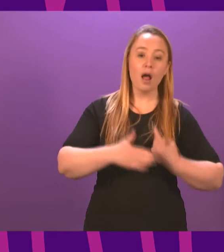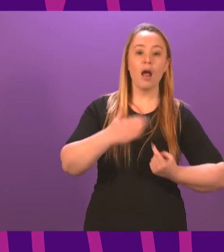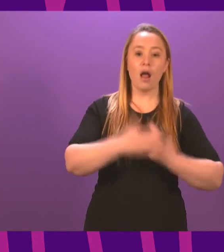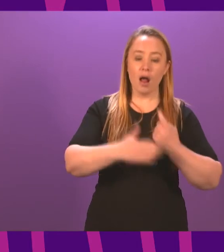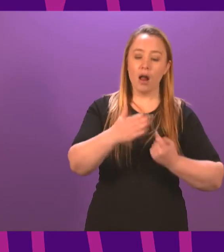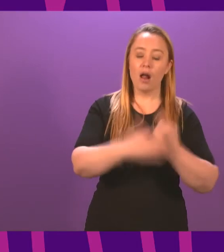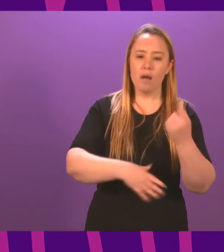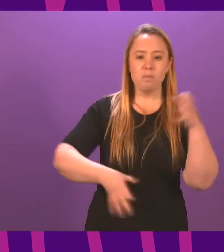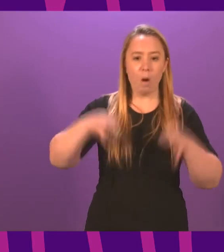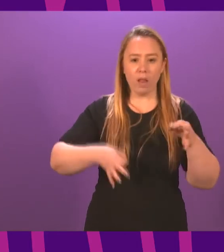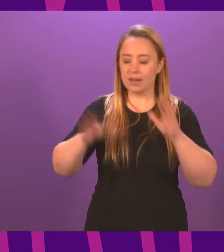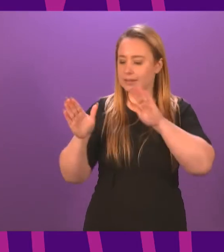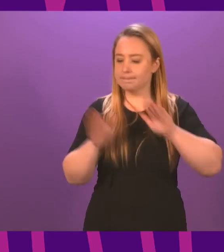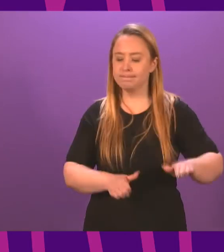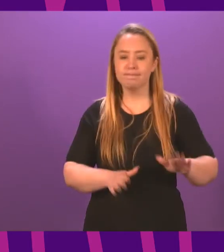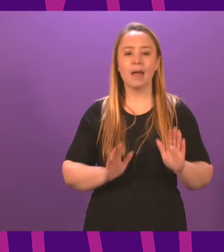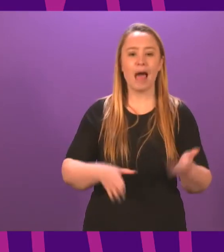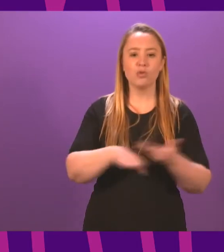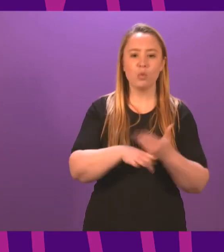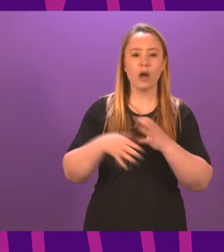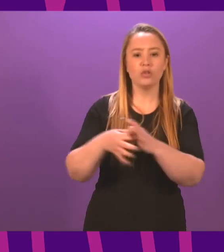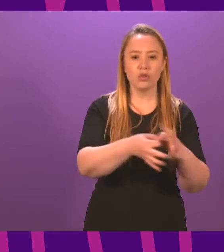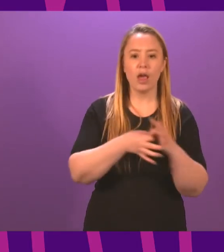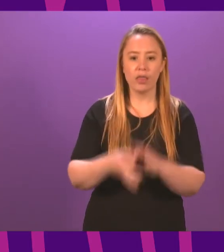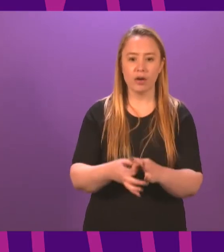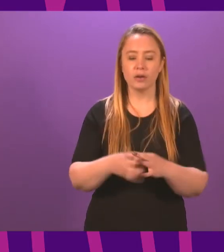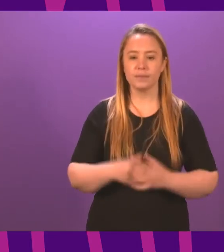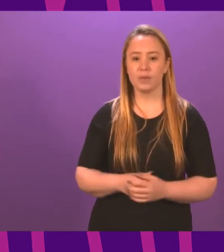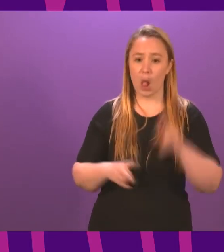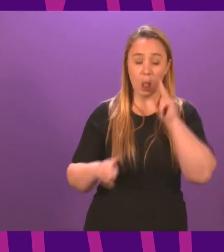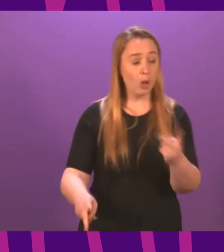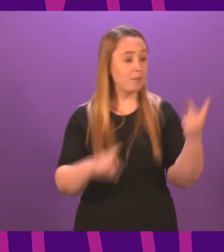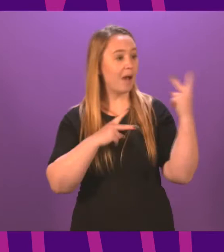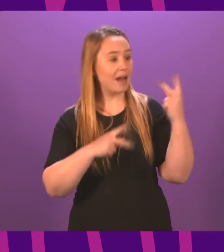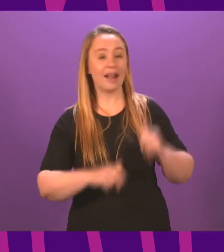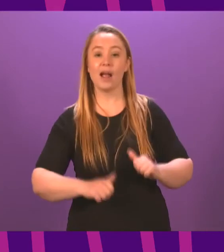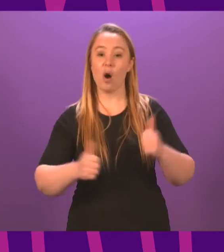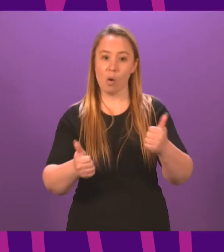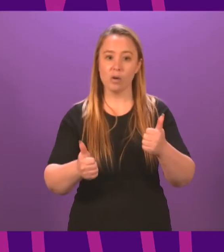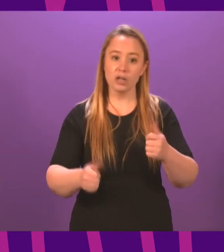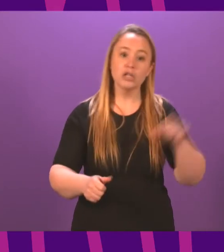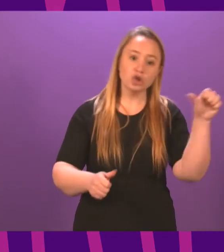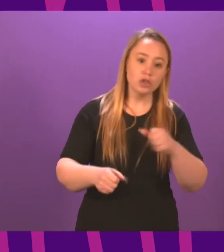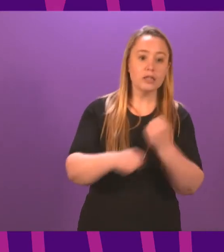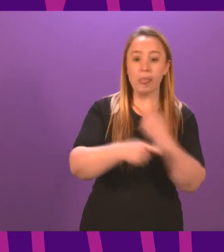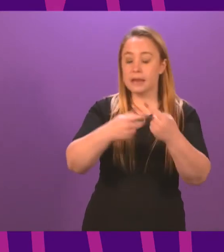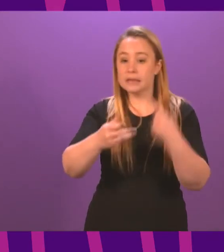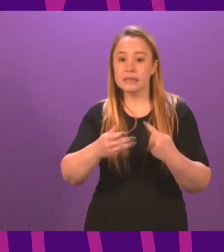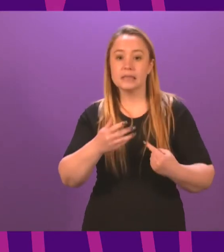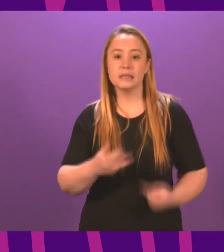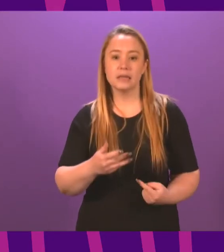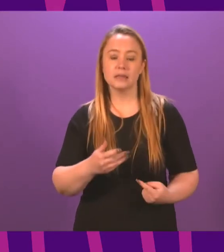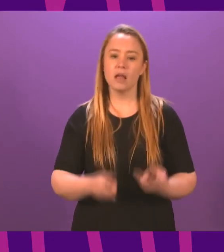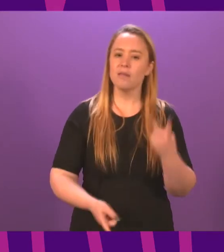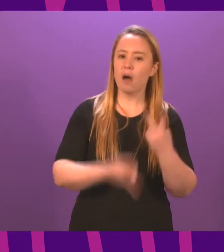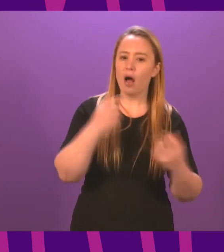for politics. It's time to work together. Hindsight's a wonderful thing. Every question has been levelled at this government is strangely being levelled at